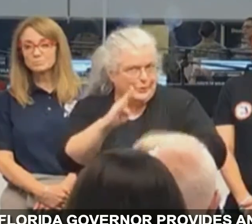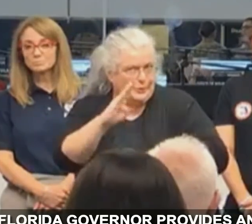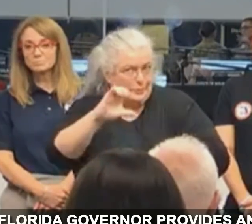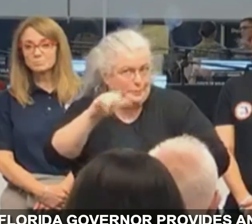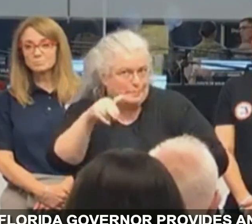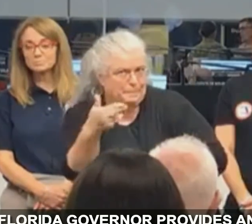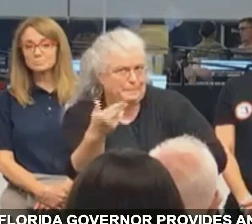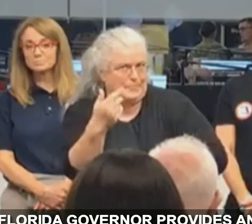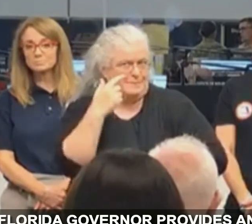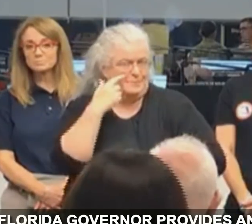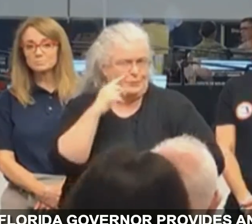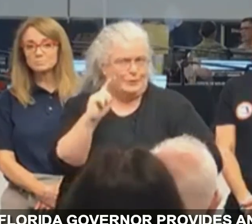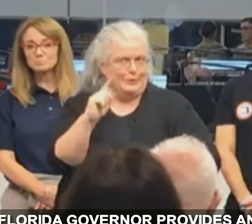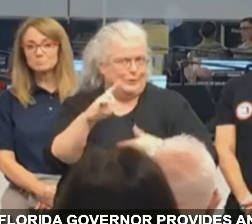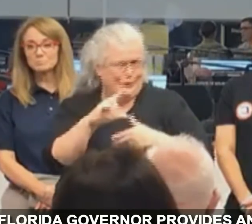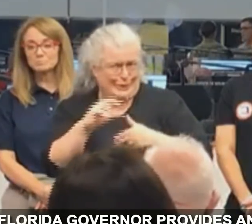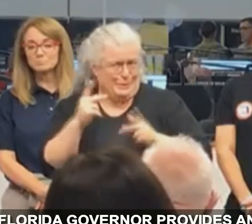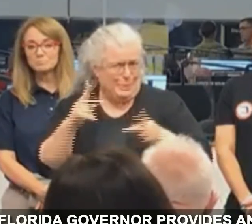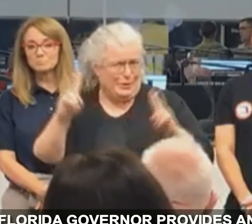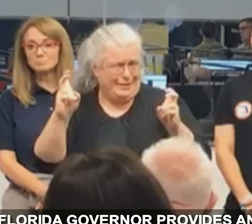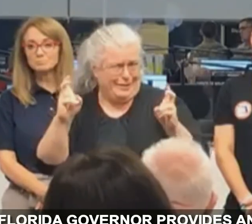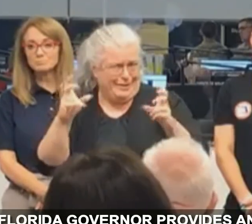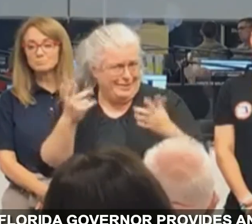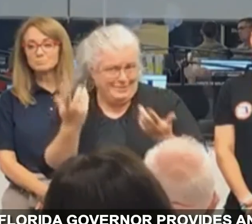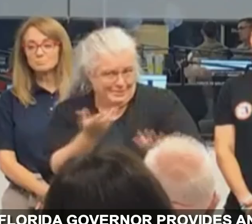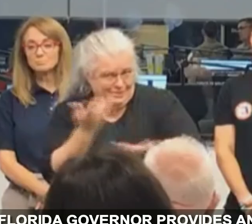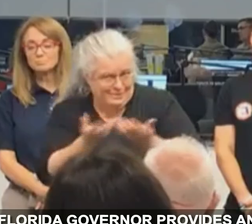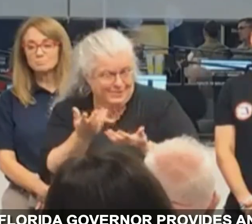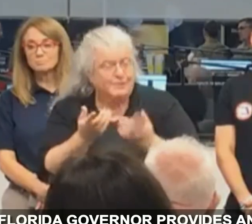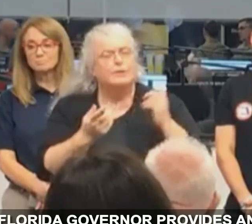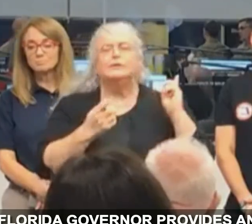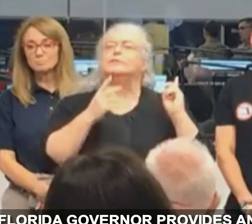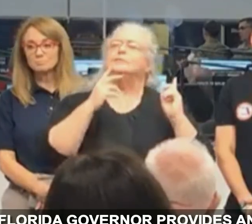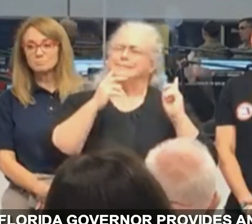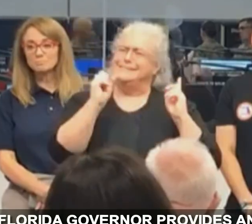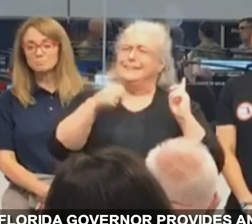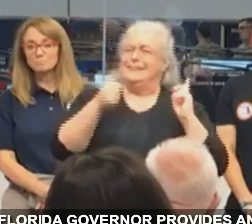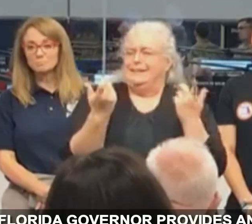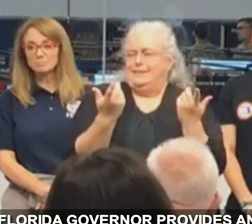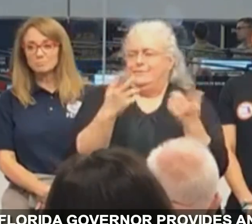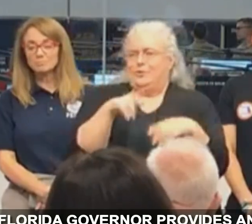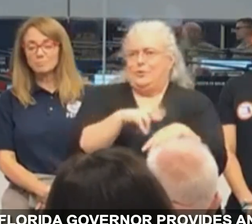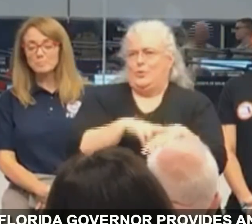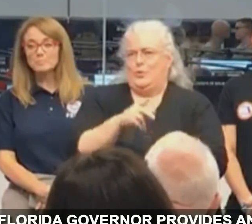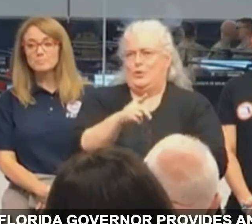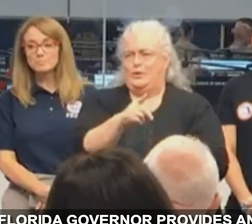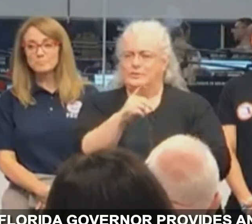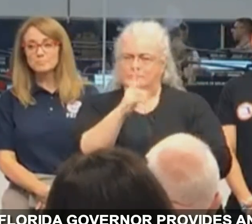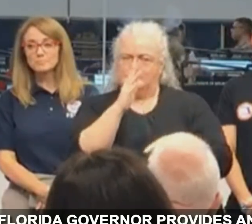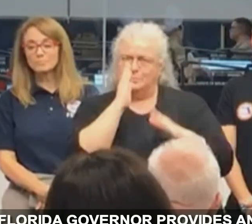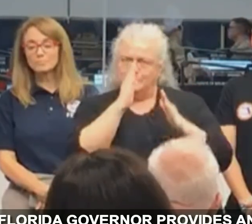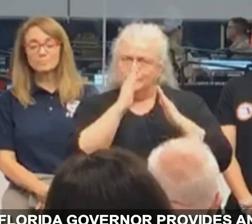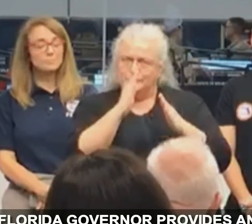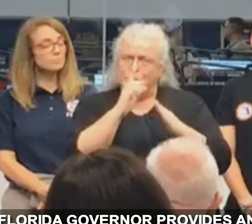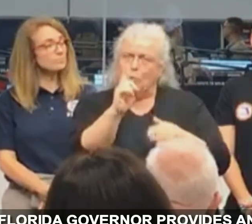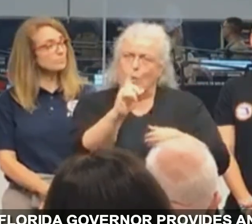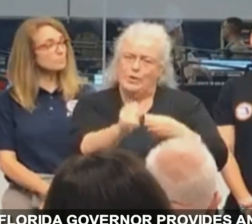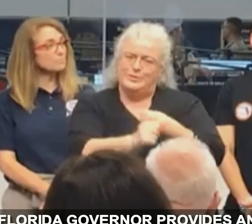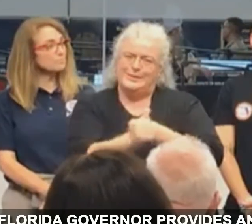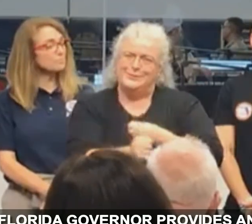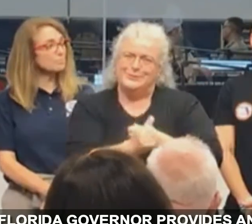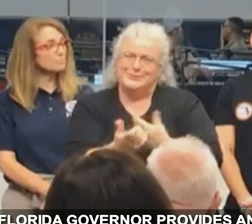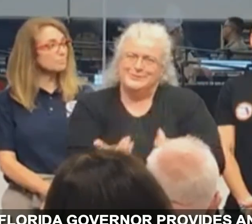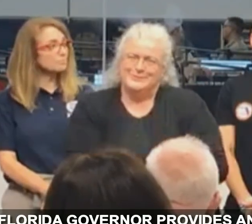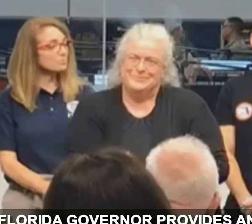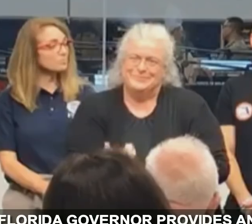for 24 hours? Yeah, I mean, I think people should listen to the local folks about where those risks are. But I